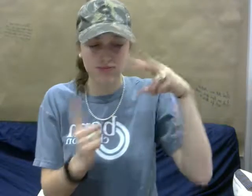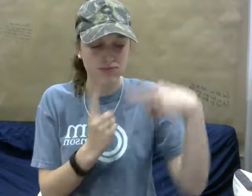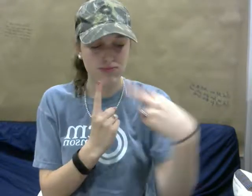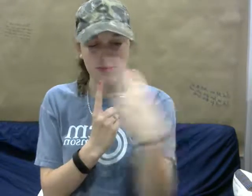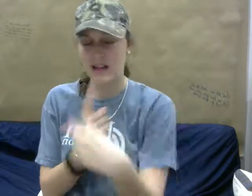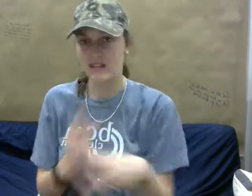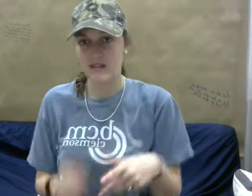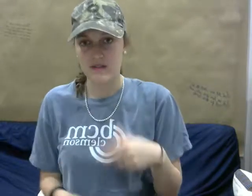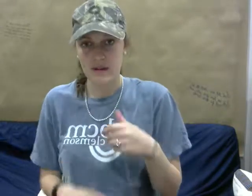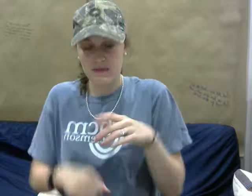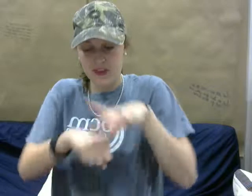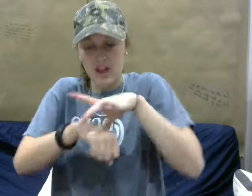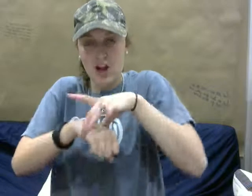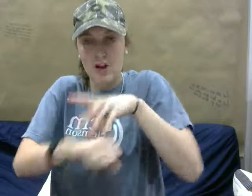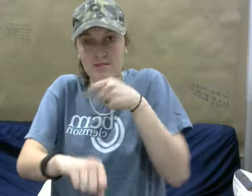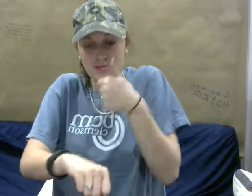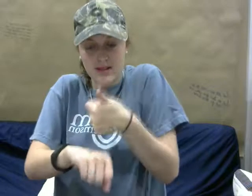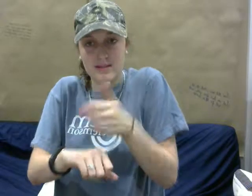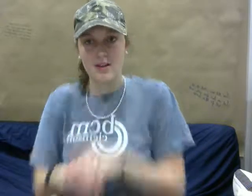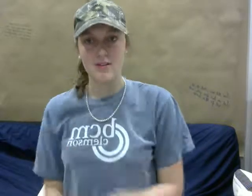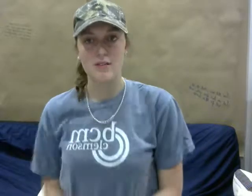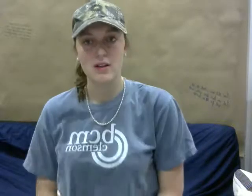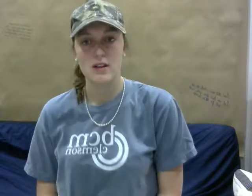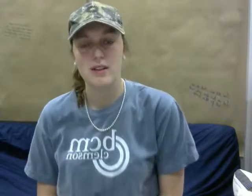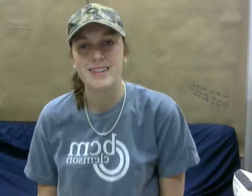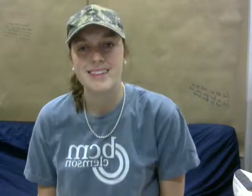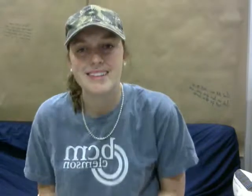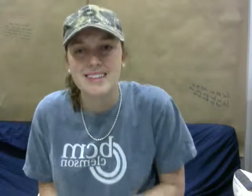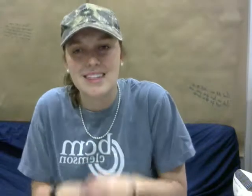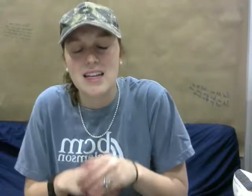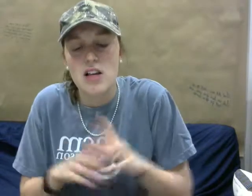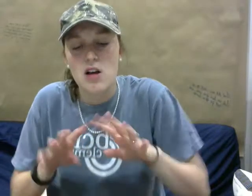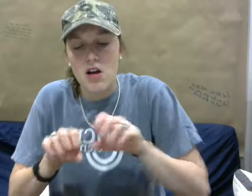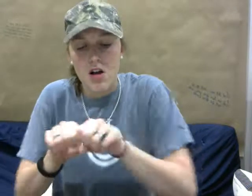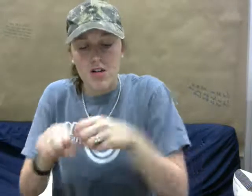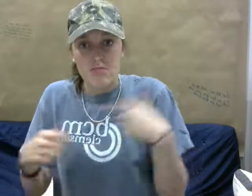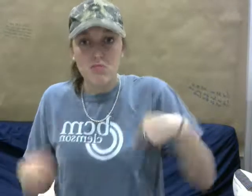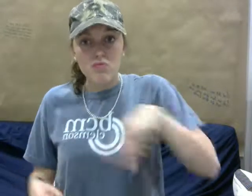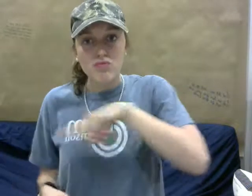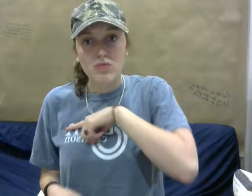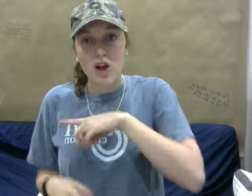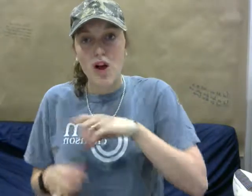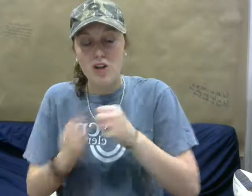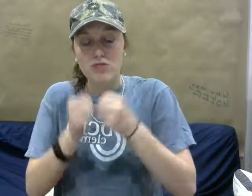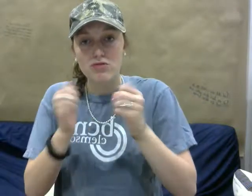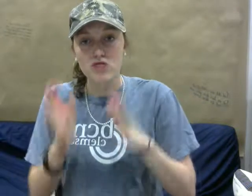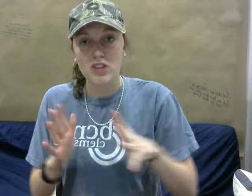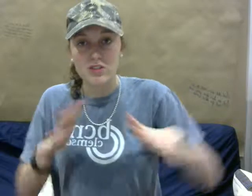The solar system, a tiny region of our galaxy, is dynamic and is in constant motion and